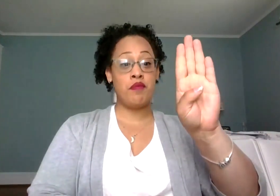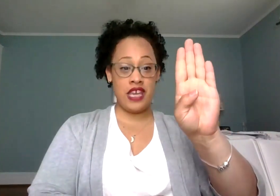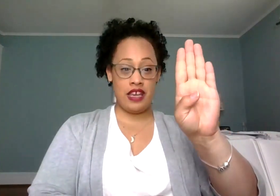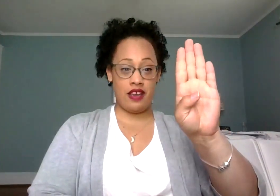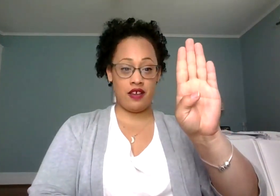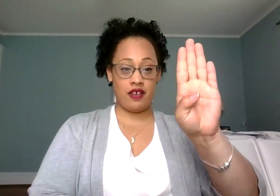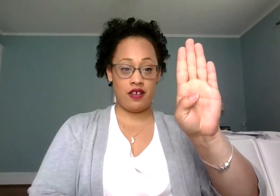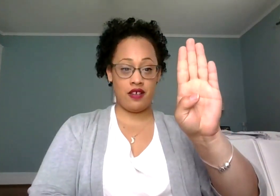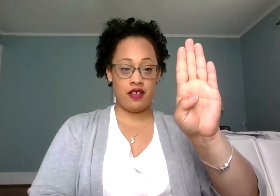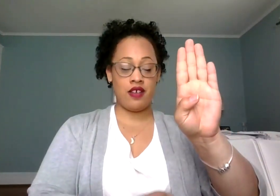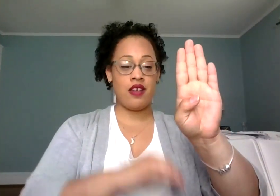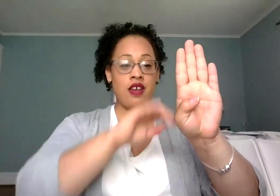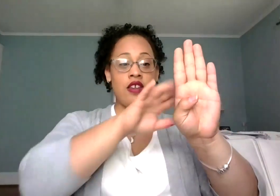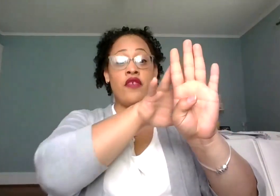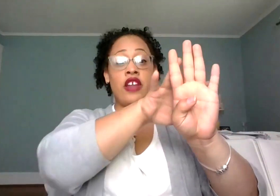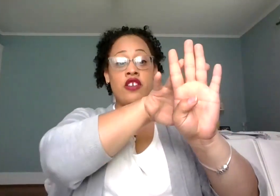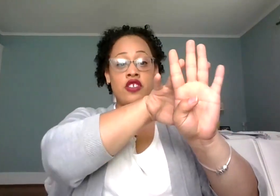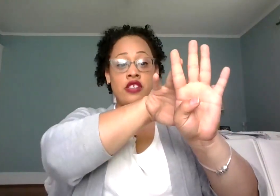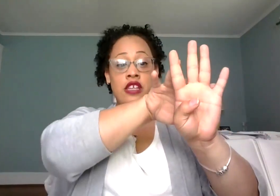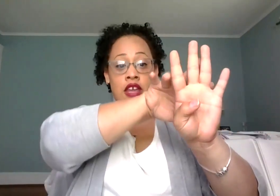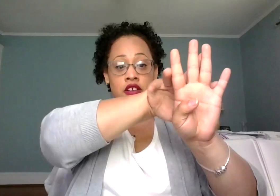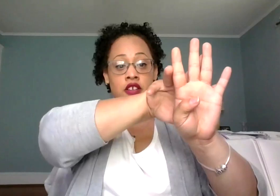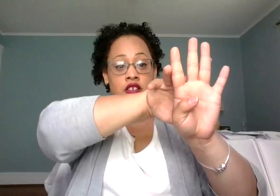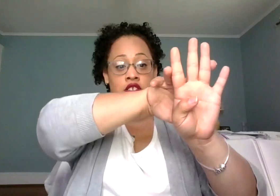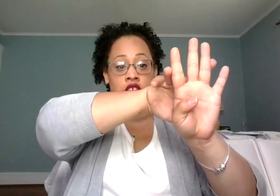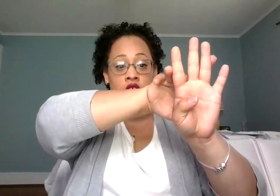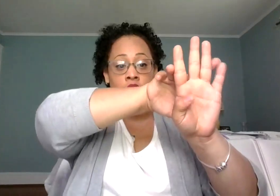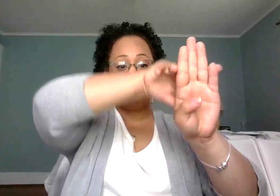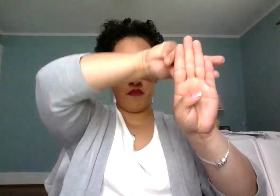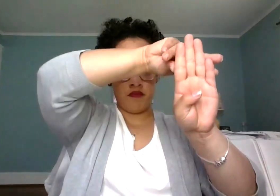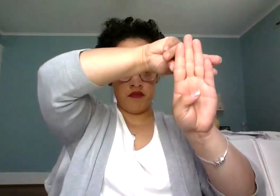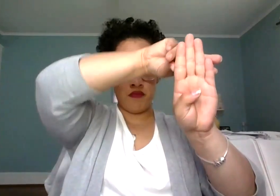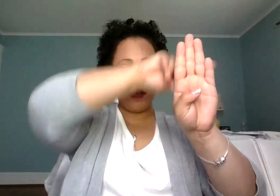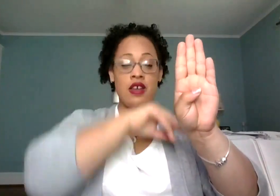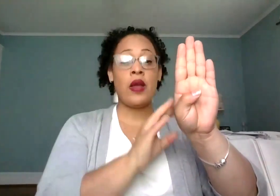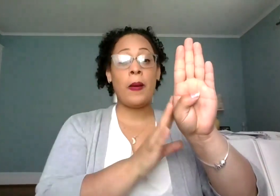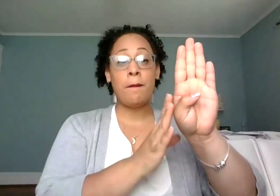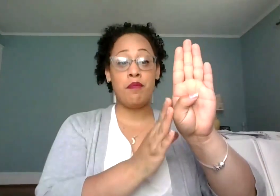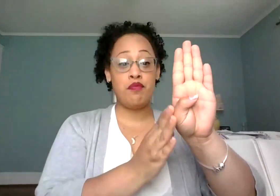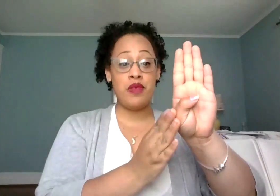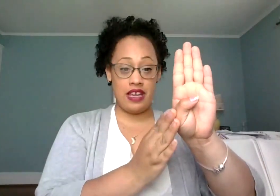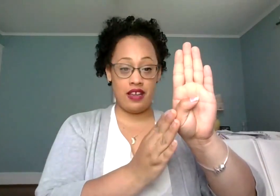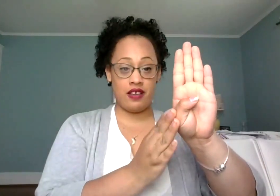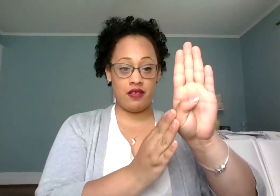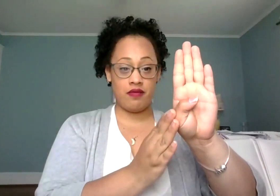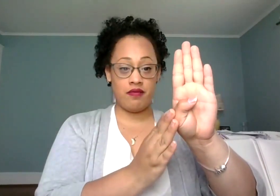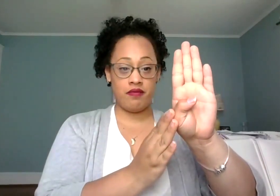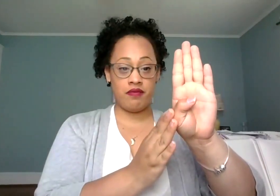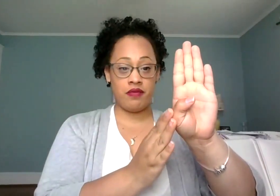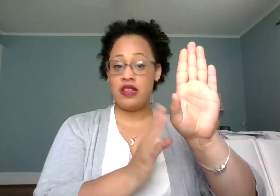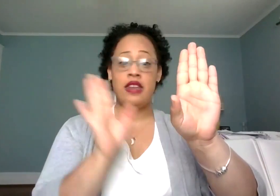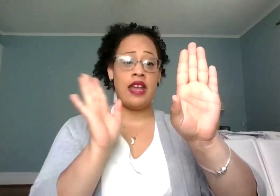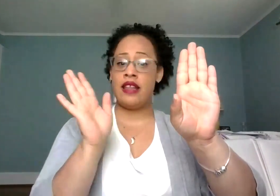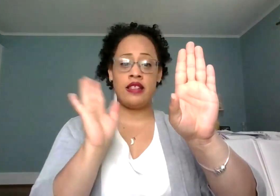B. Your fingers are together, so. B. Not like